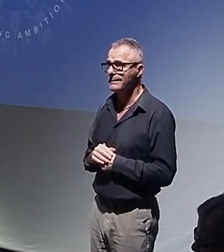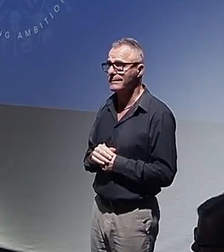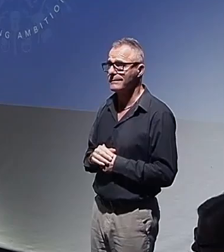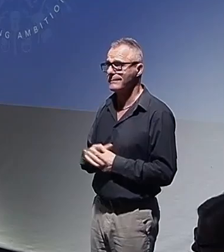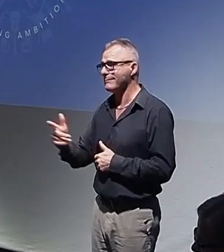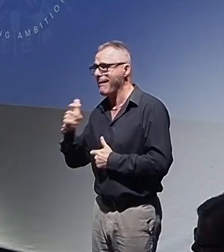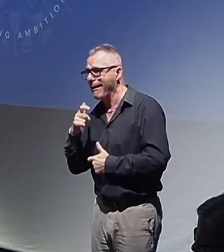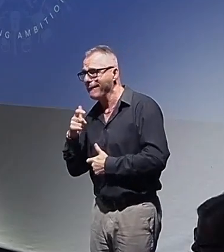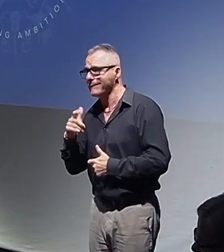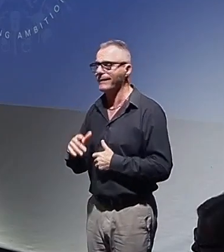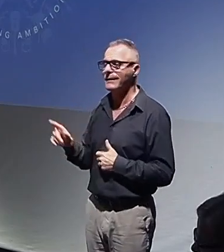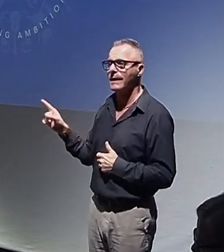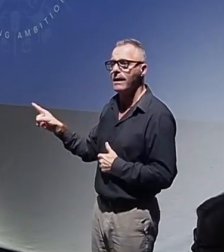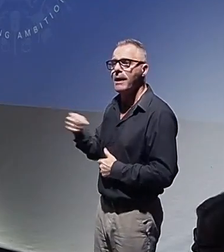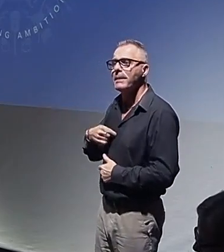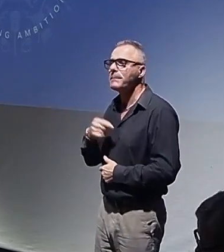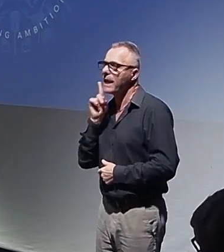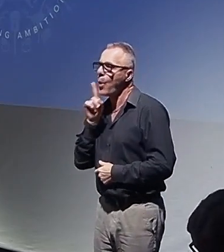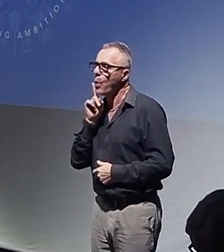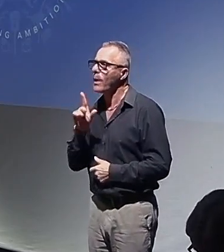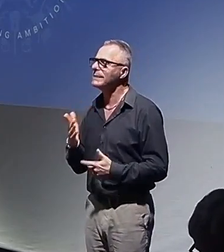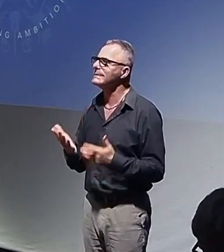But I've always